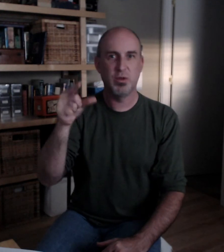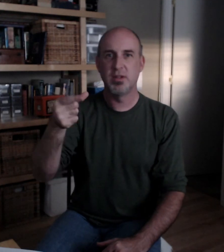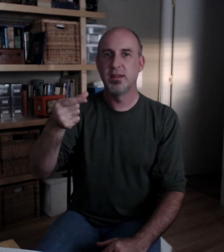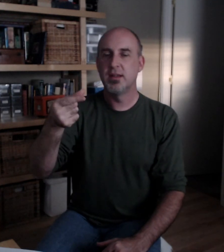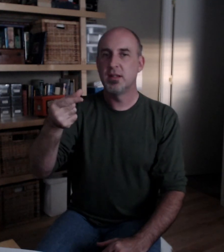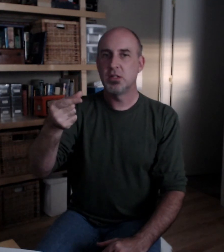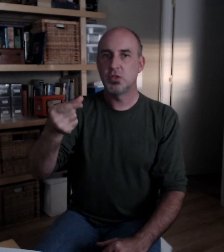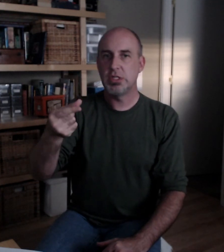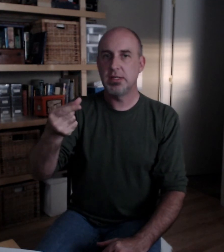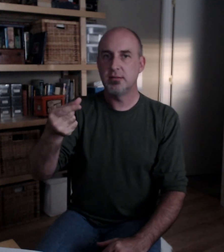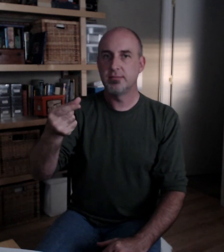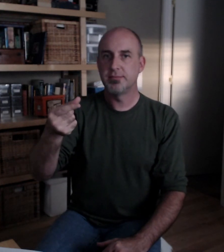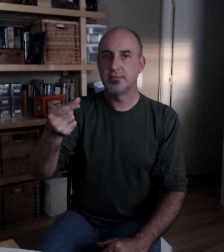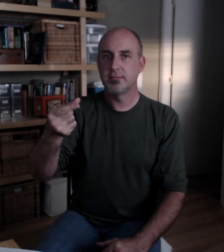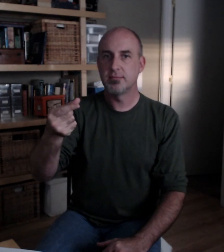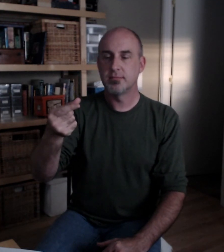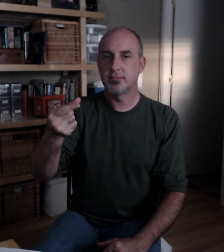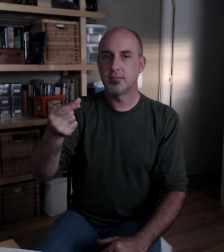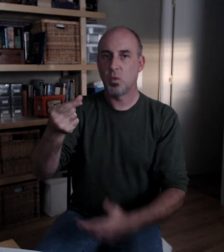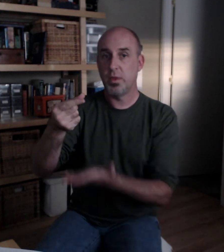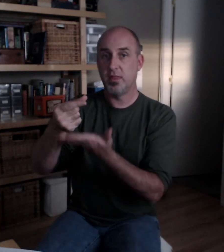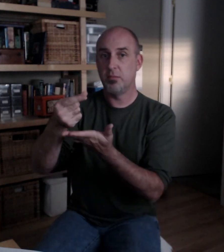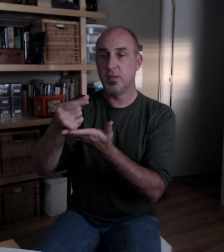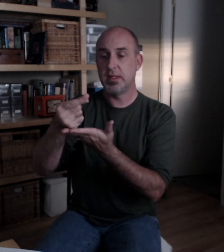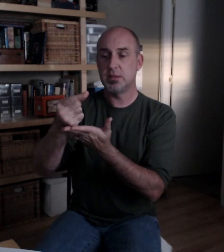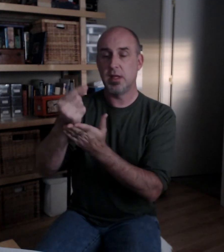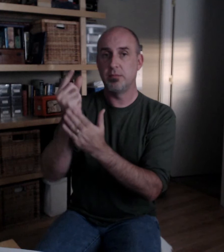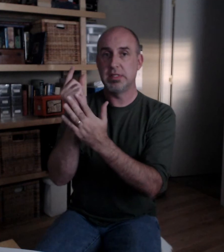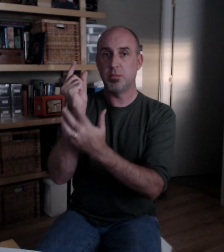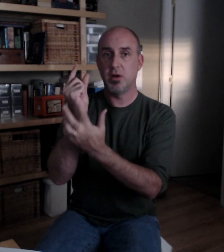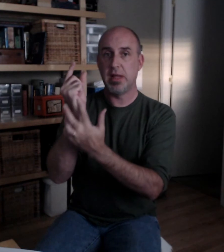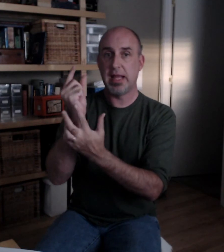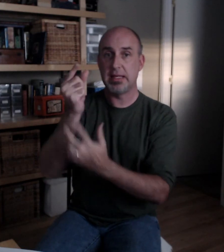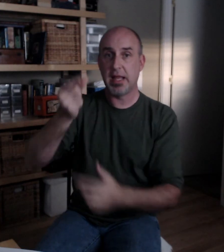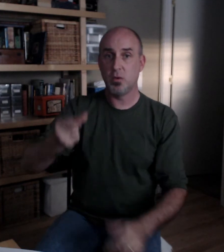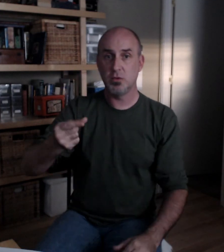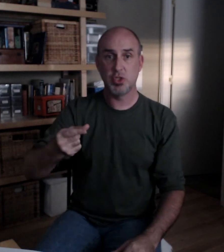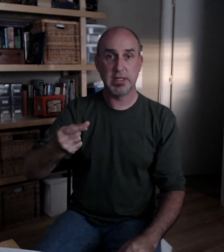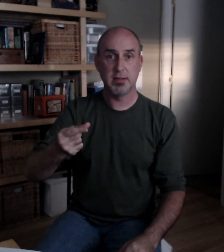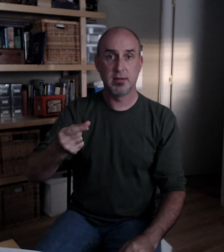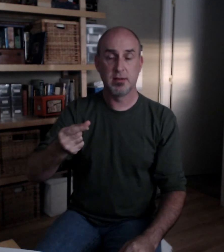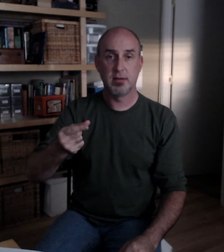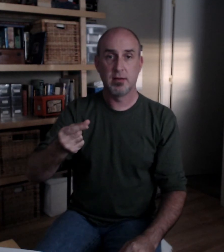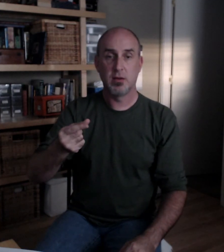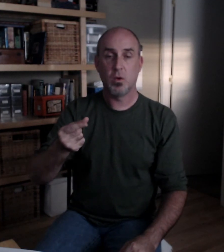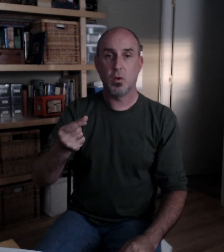learn. G, with this part of my hand down, G.